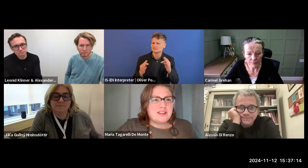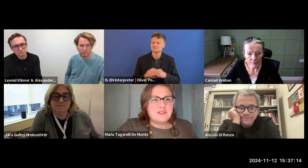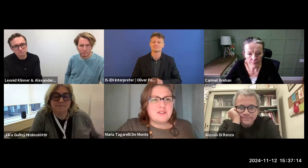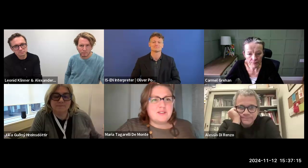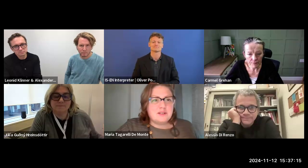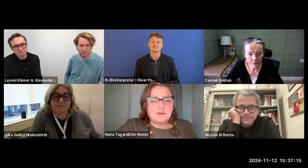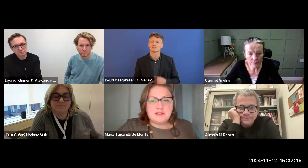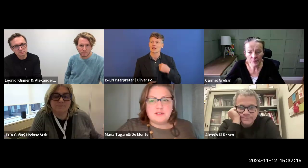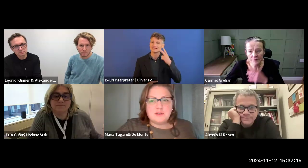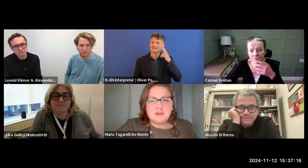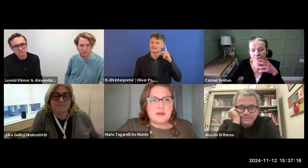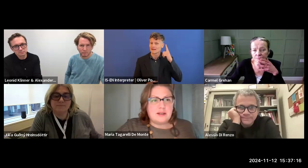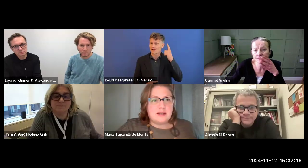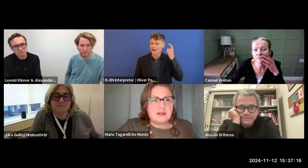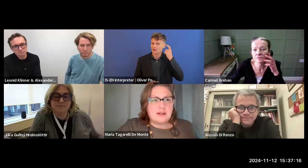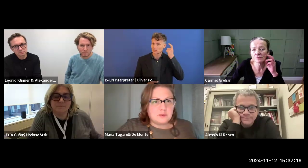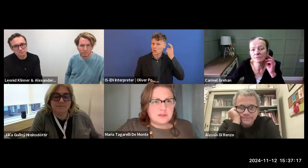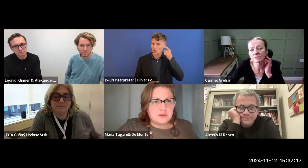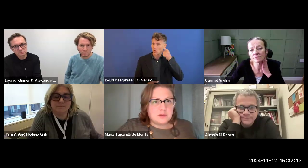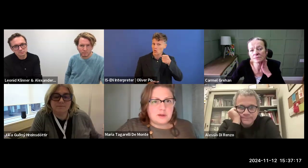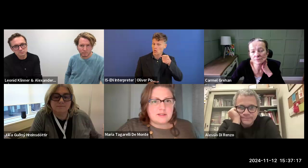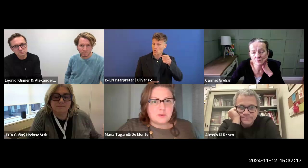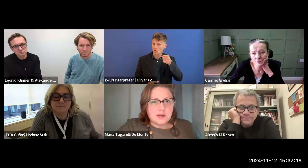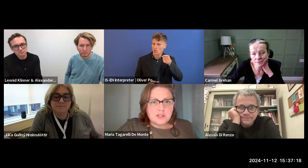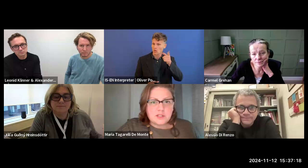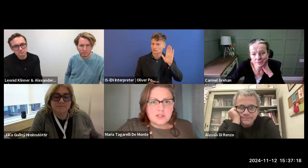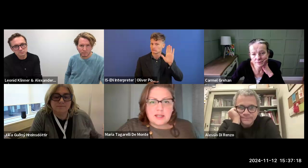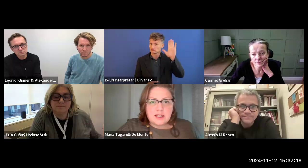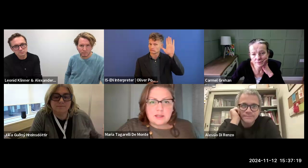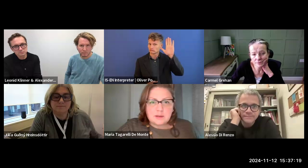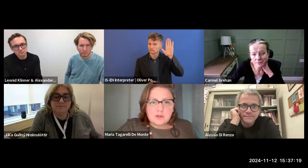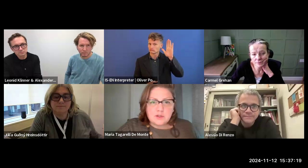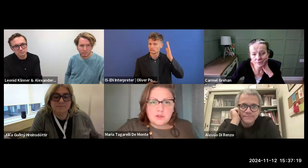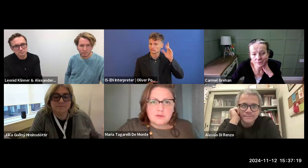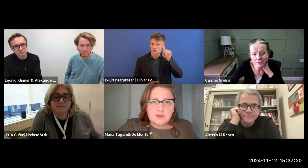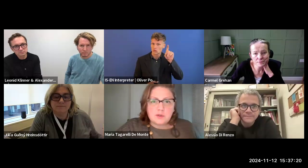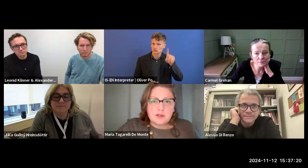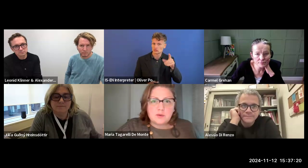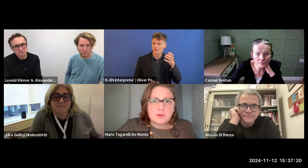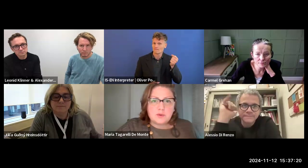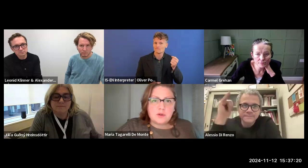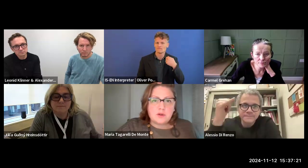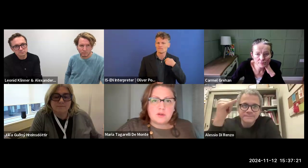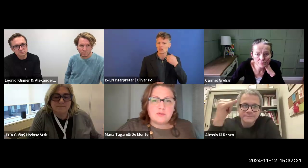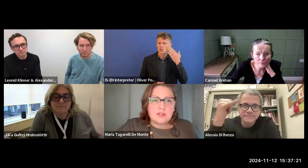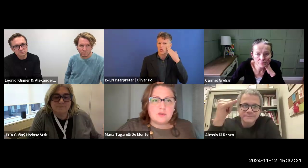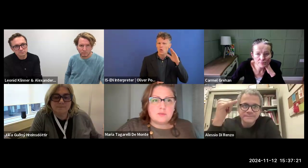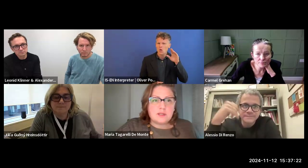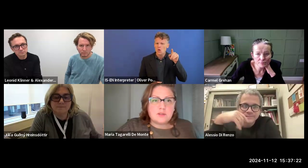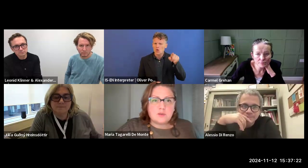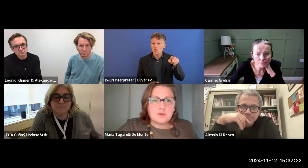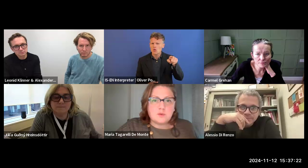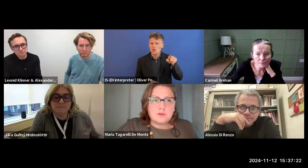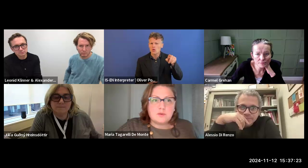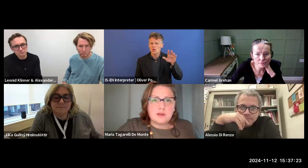also see Alessio Di Renzo wants to ask a question, and not sure if Julia, you turned on your